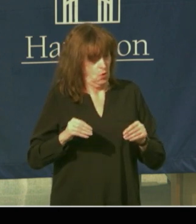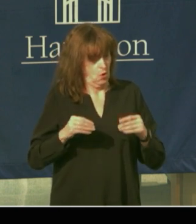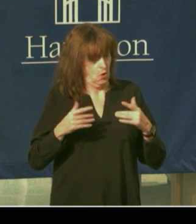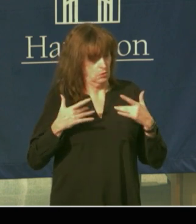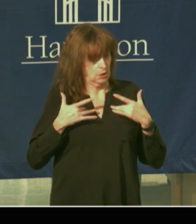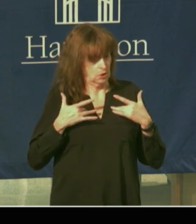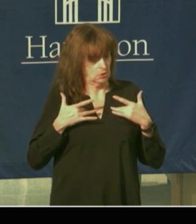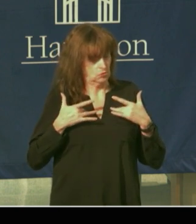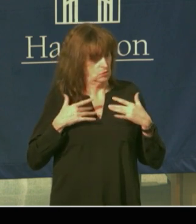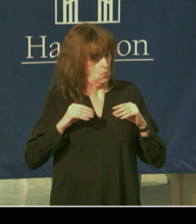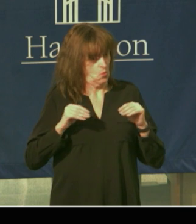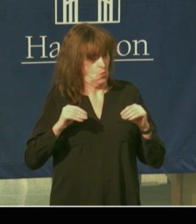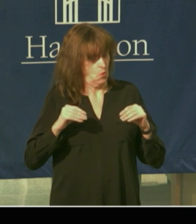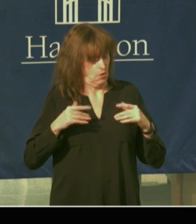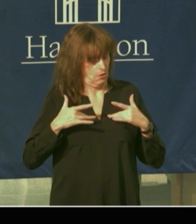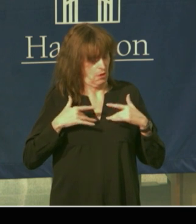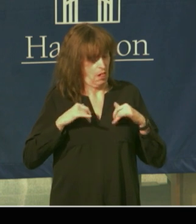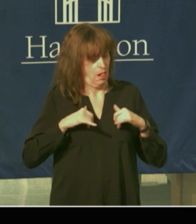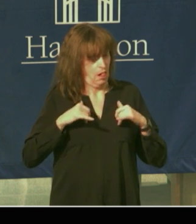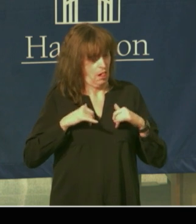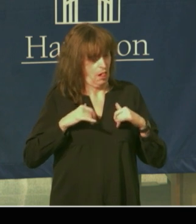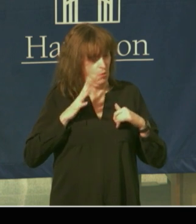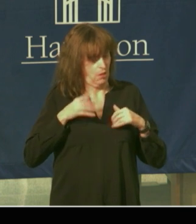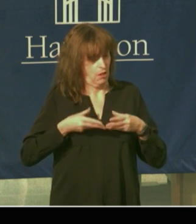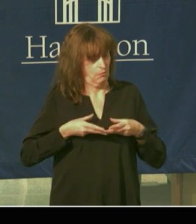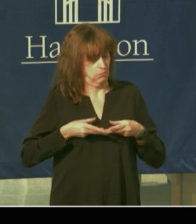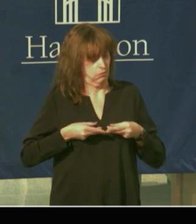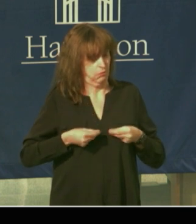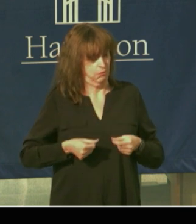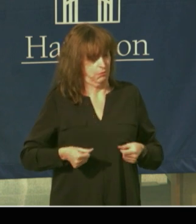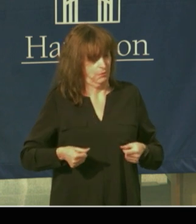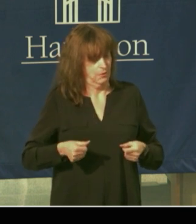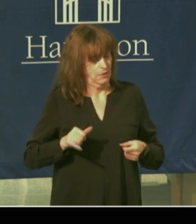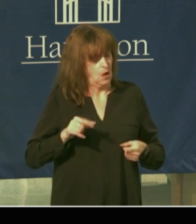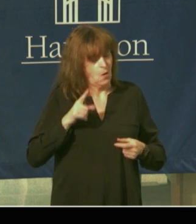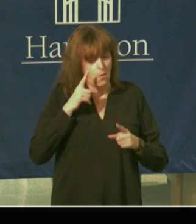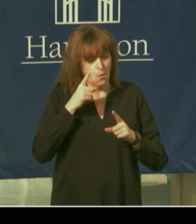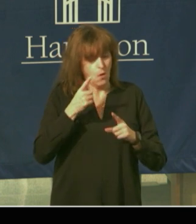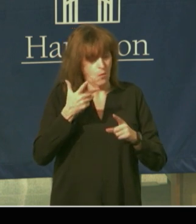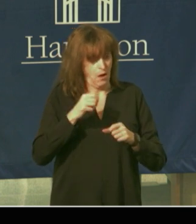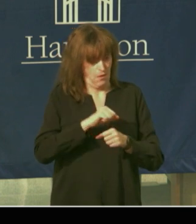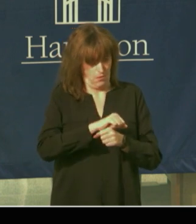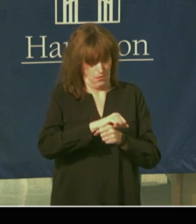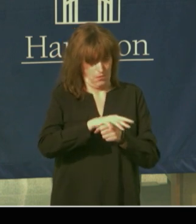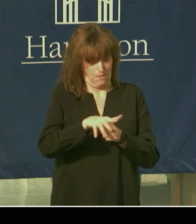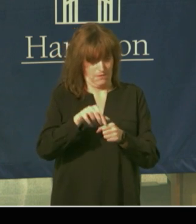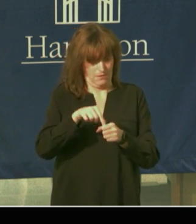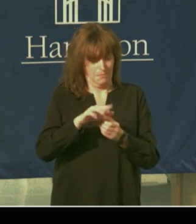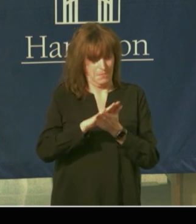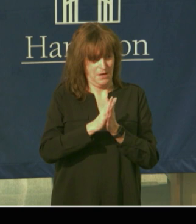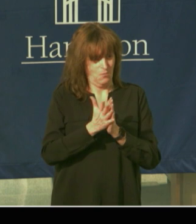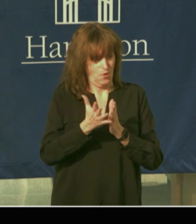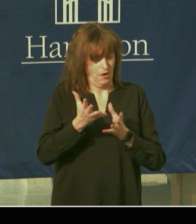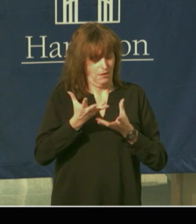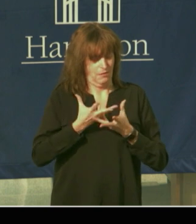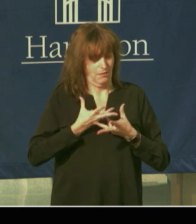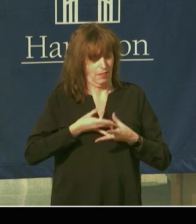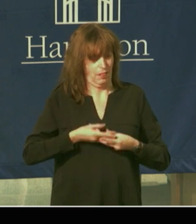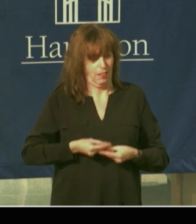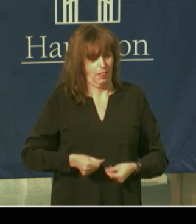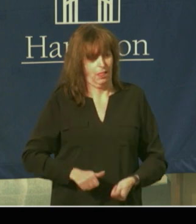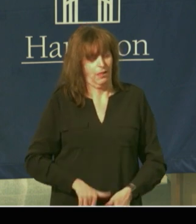being. So we're trying to block off that from the virus. We're going to continue on. You're getting a lot of questions here, Dr.